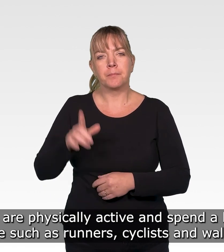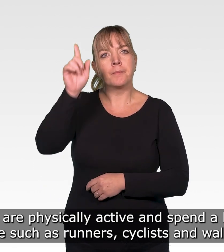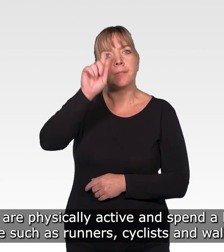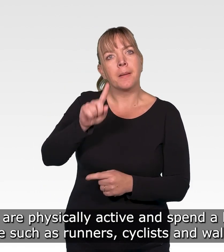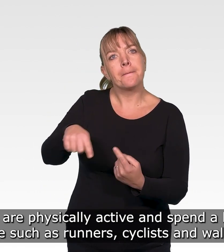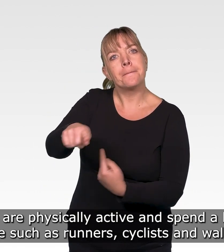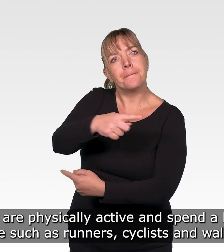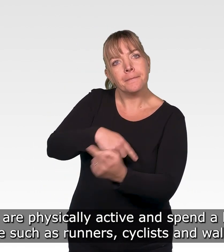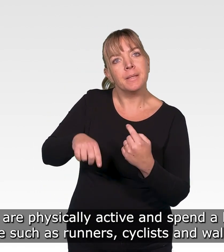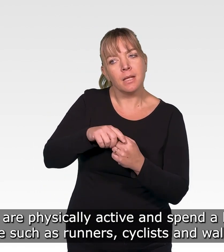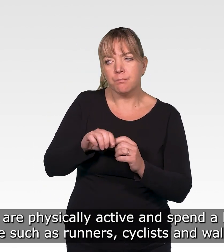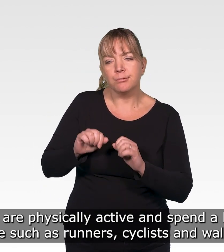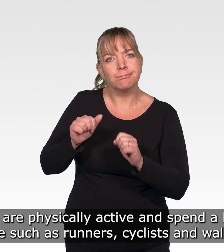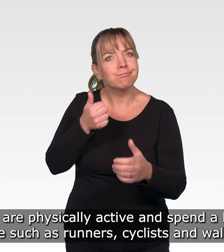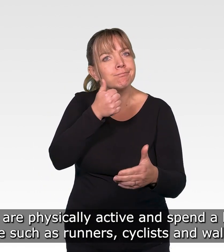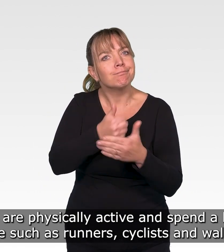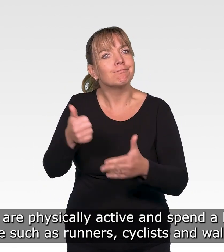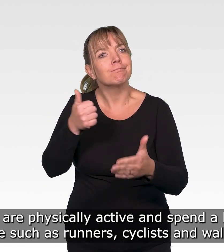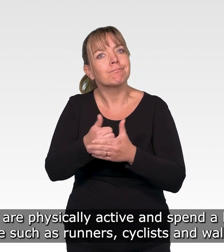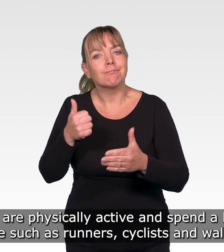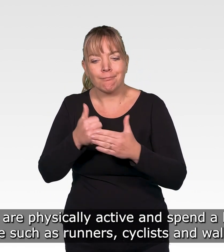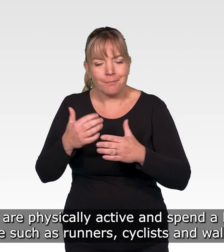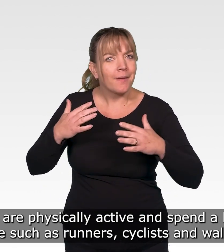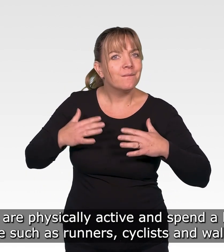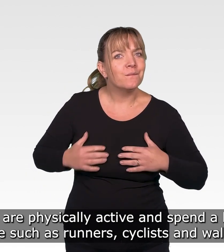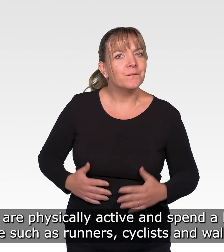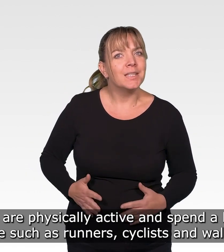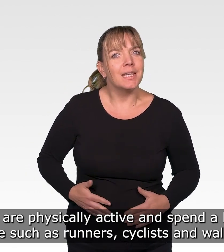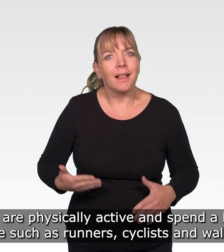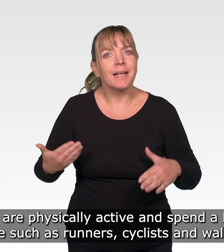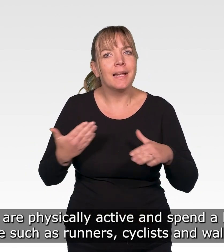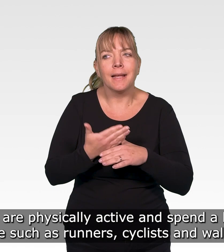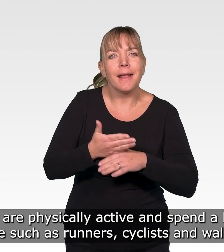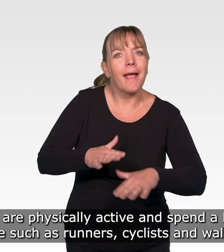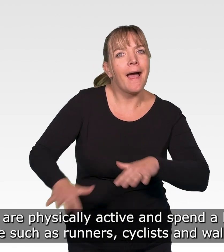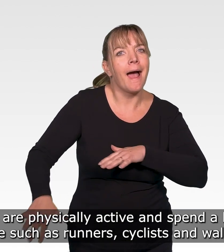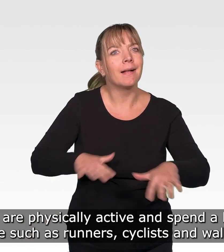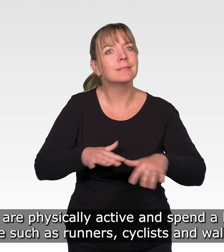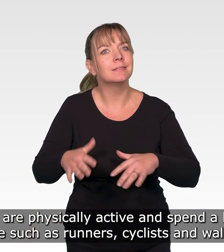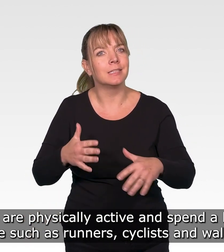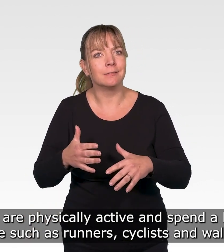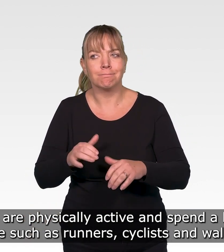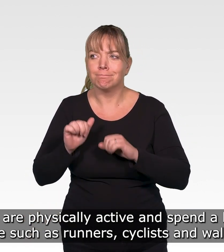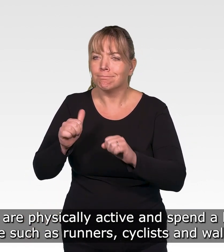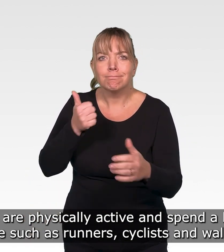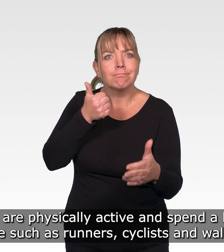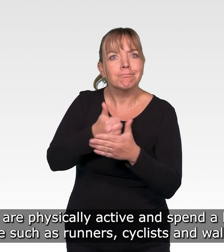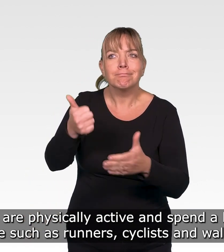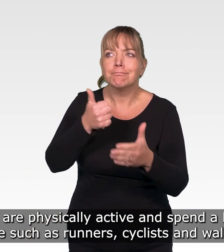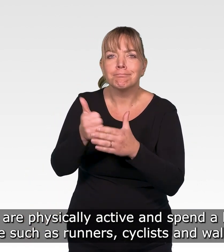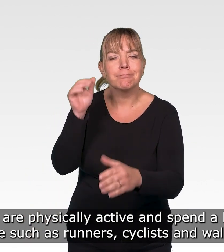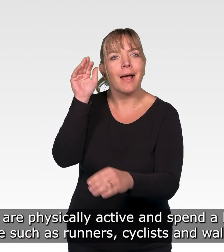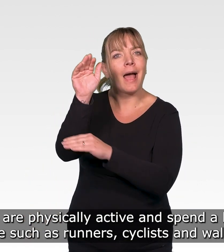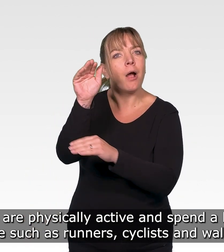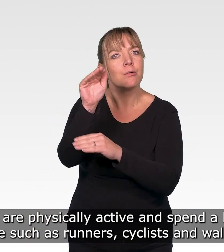People who are physically active and spend a lot of time outside, such as runners, cyclists, and walkers.